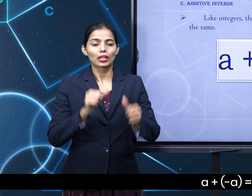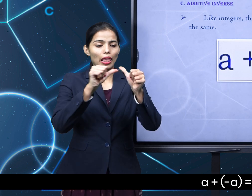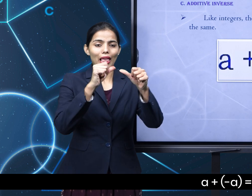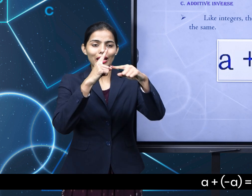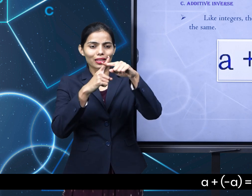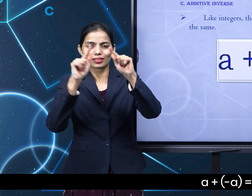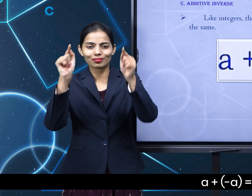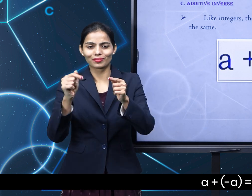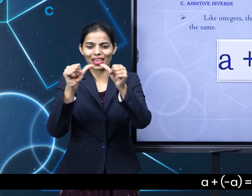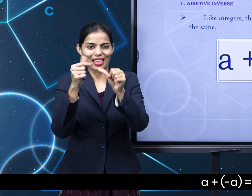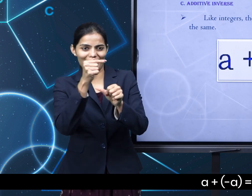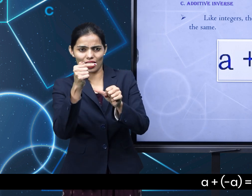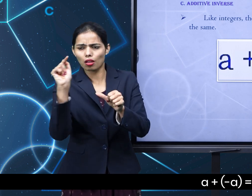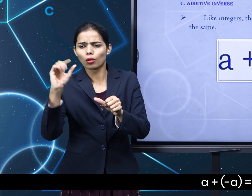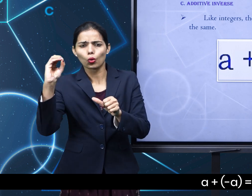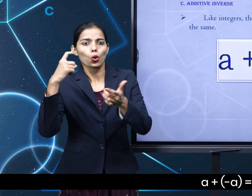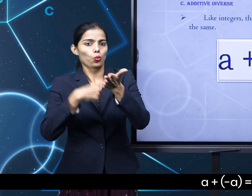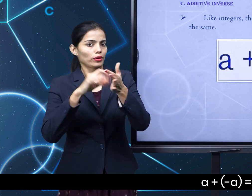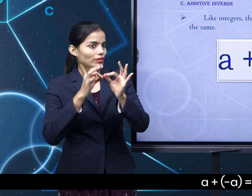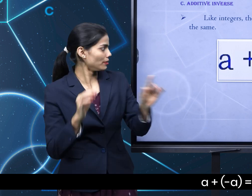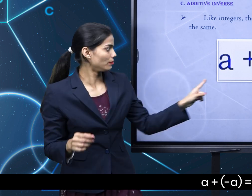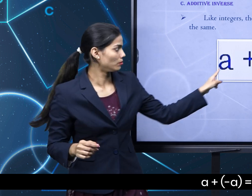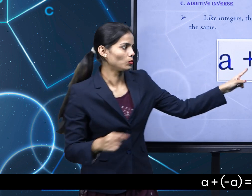A plus of minus A is equal to 0.